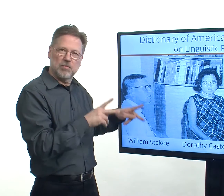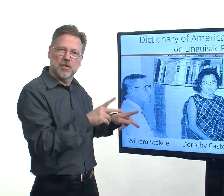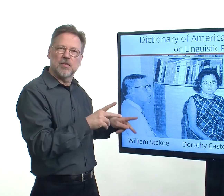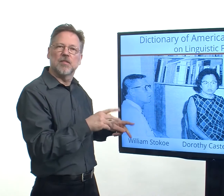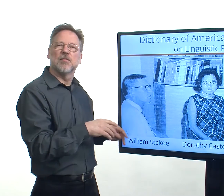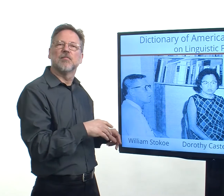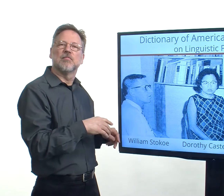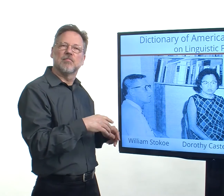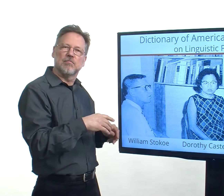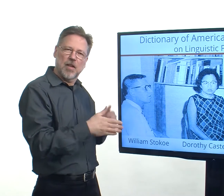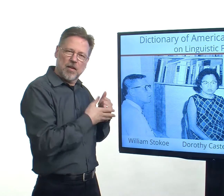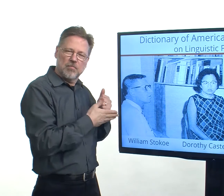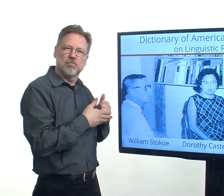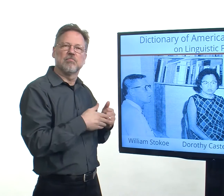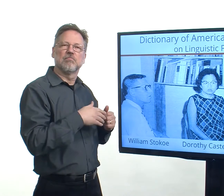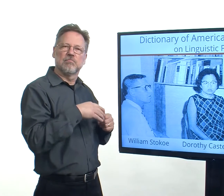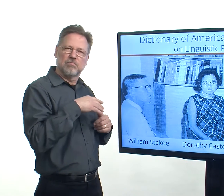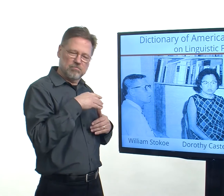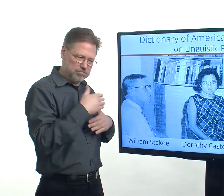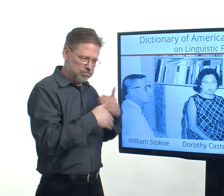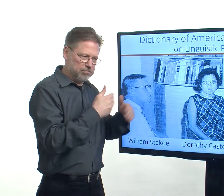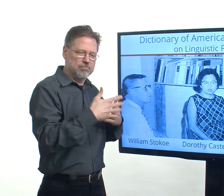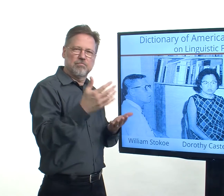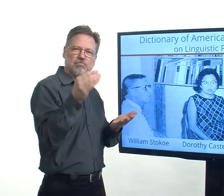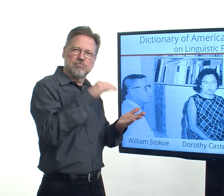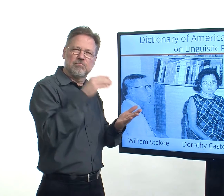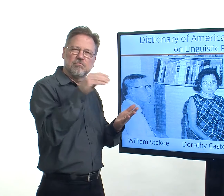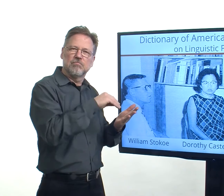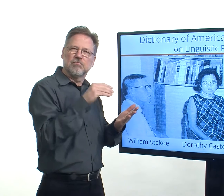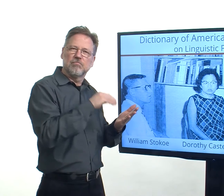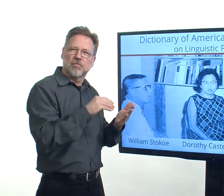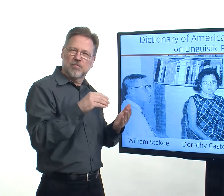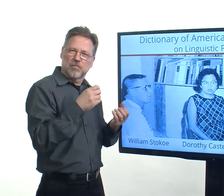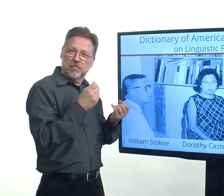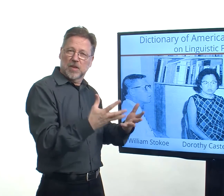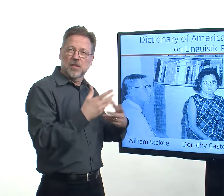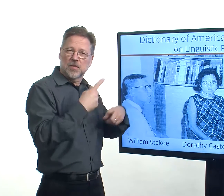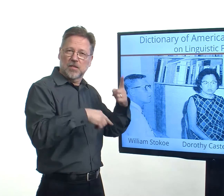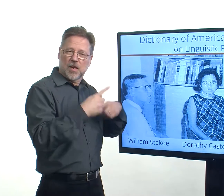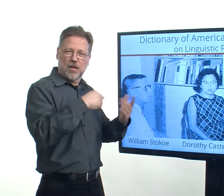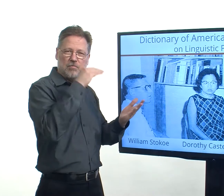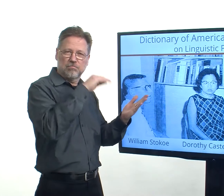here, to assist in notating and cataloging his extensive collection of signs